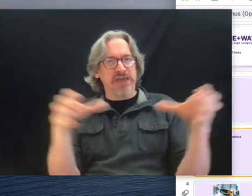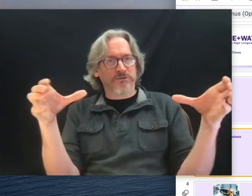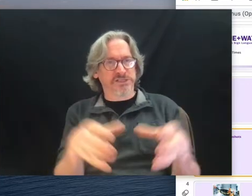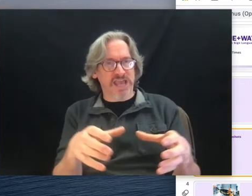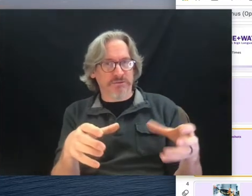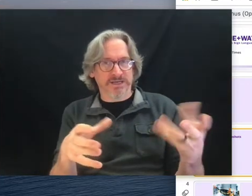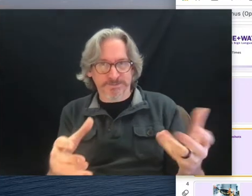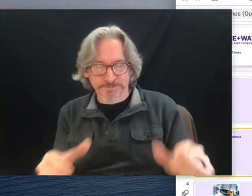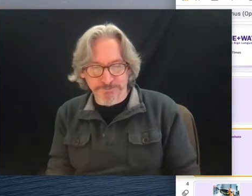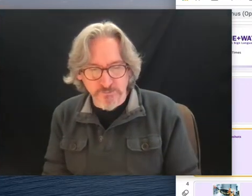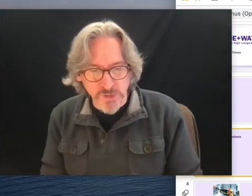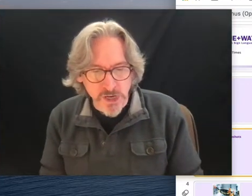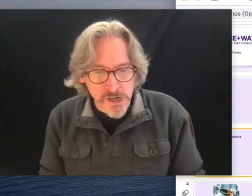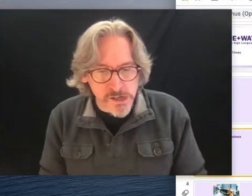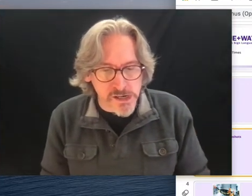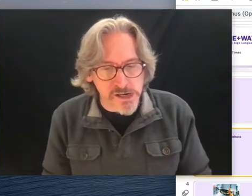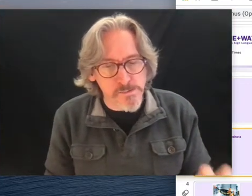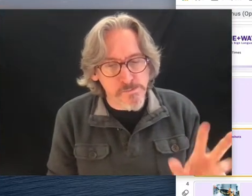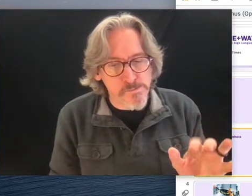gatherings.